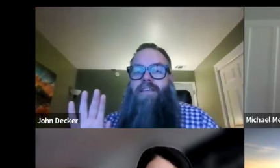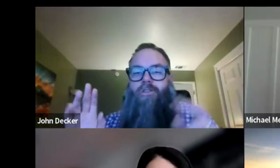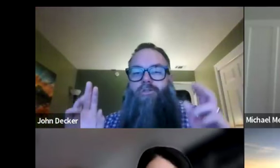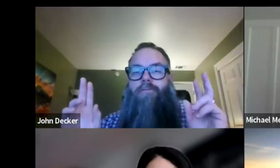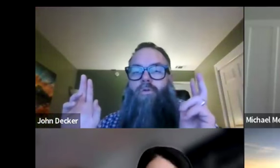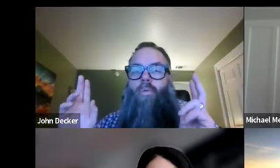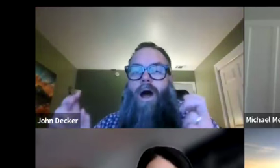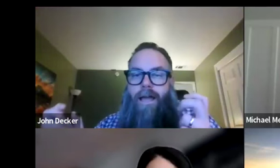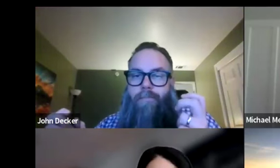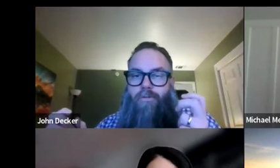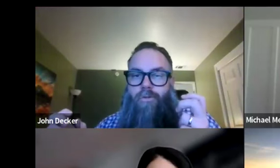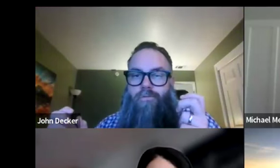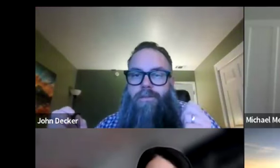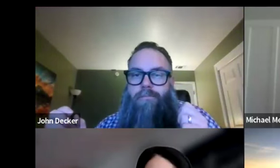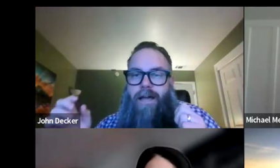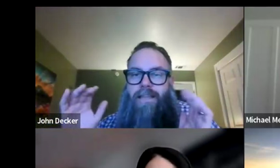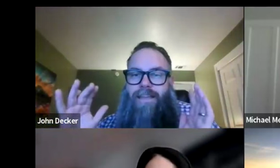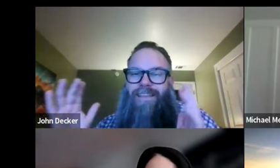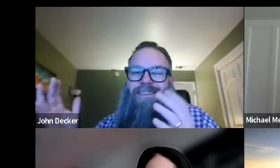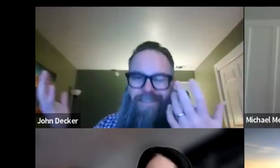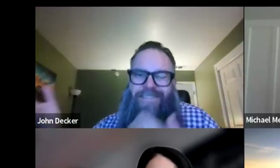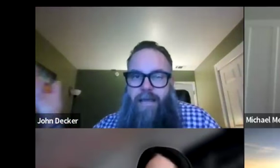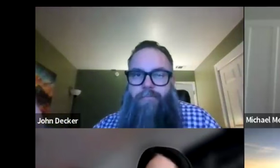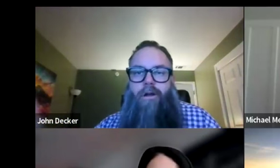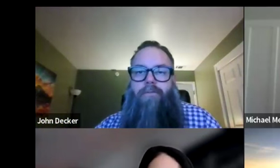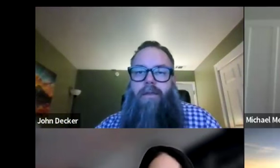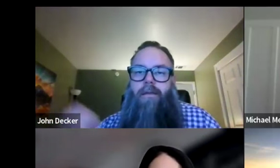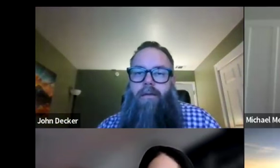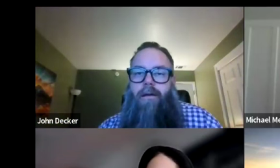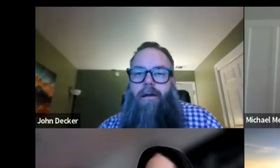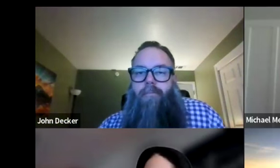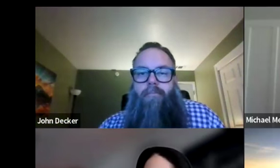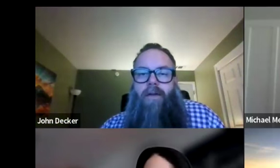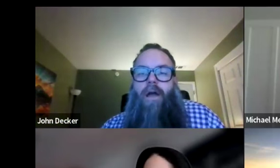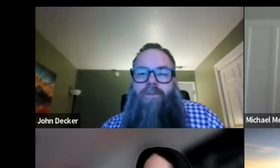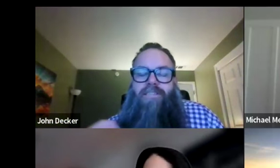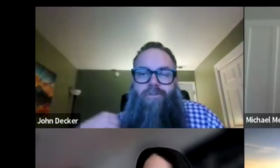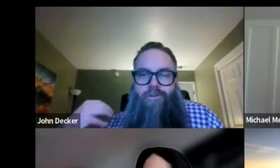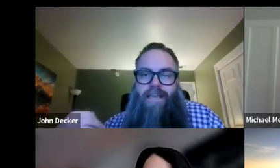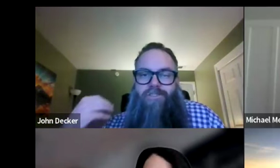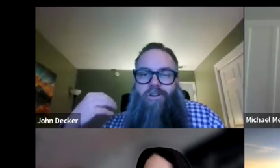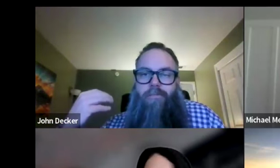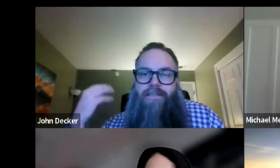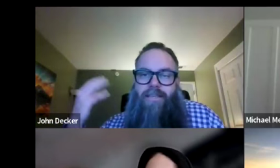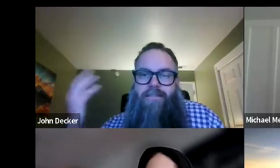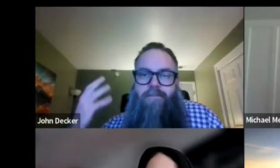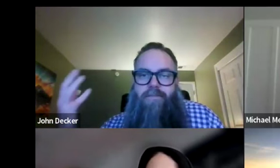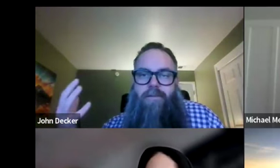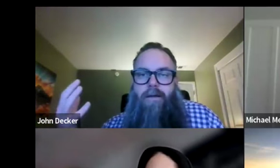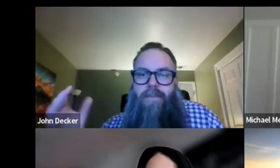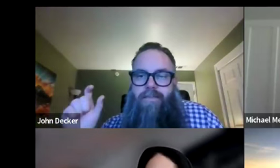people understand a little bit of the why Sure. behind the 90-10 part of it, and why we still Sure. use that